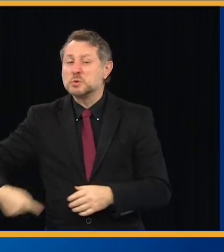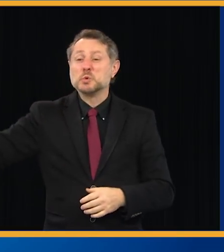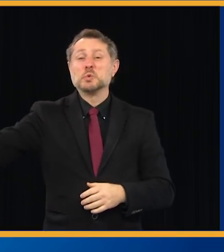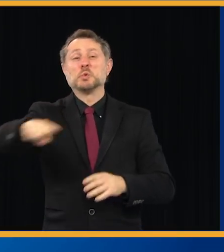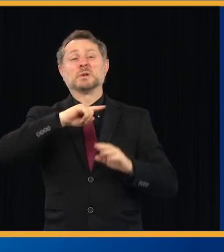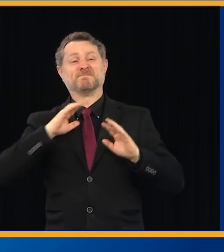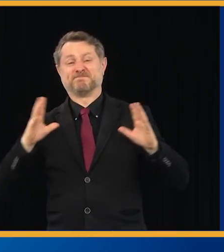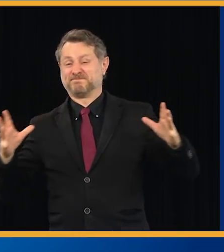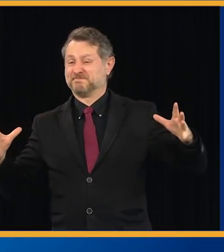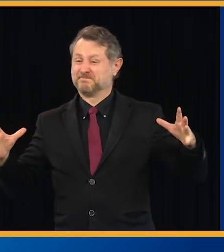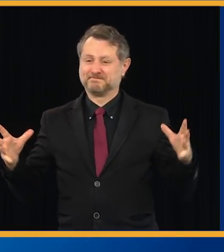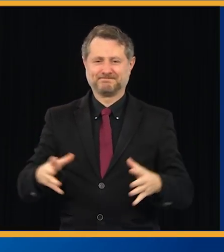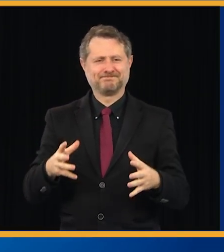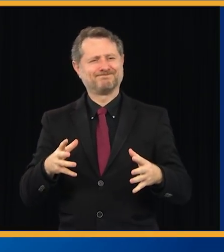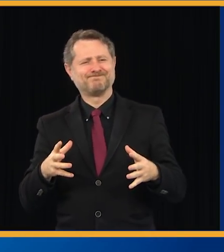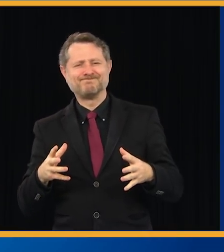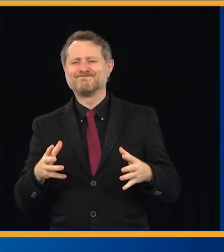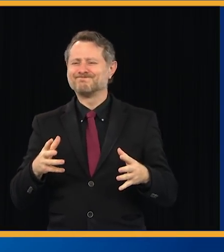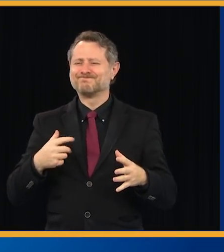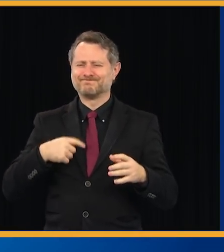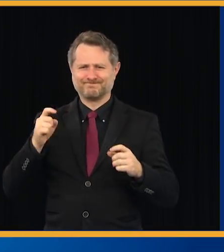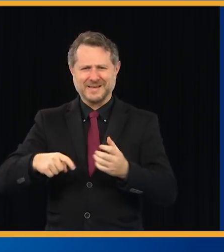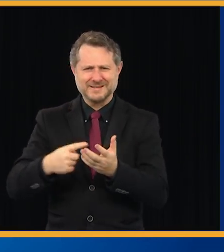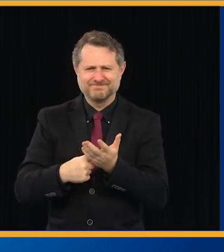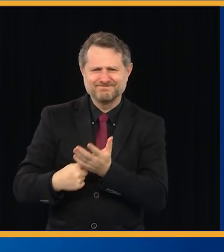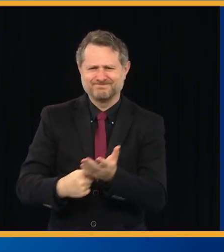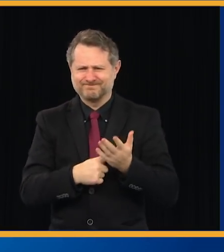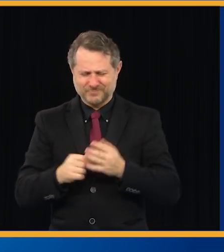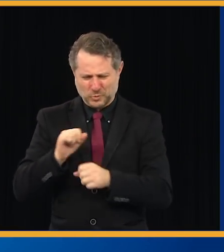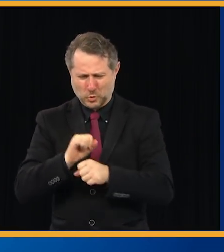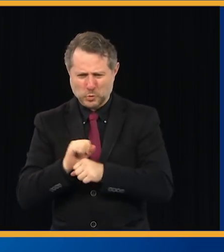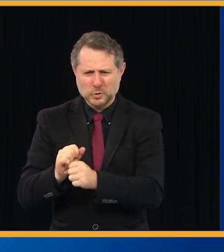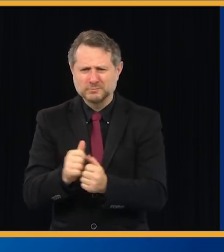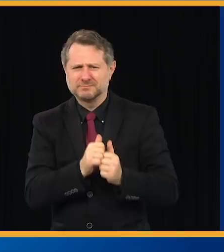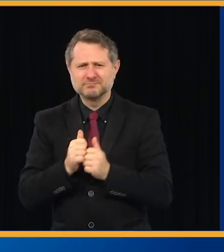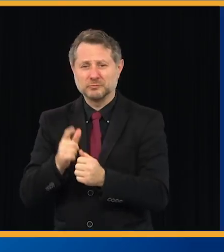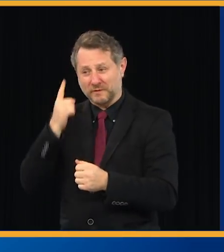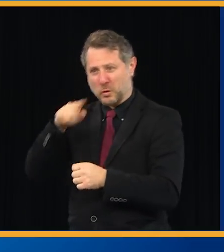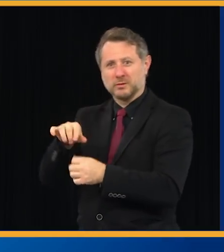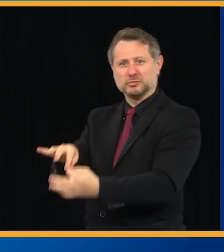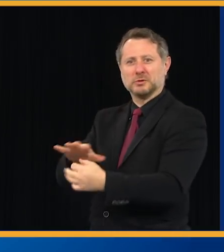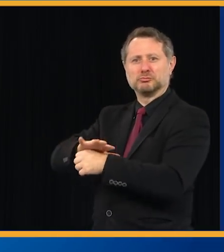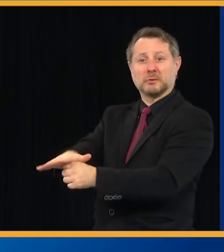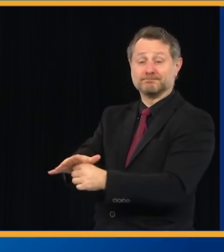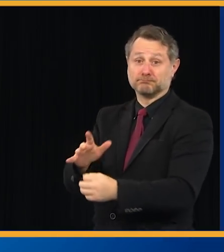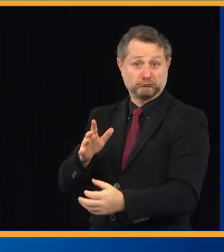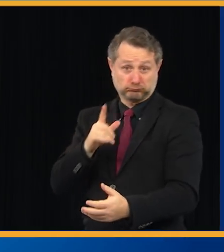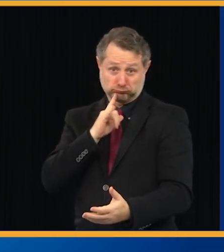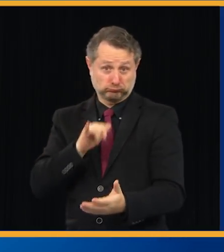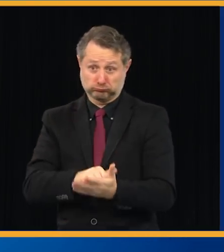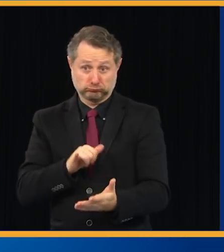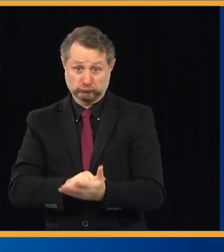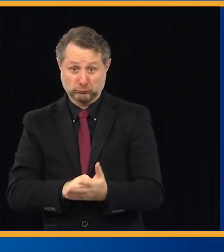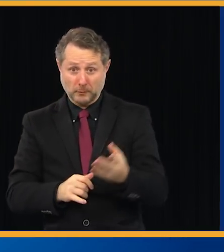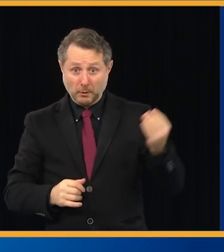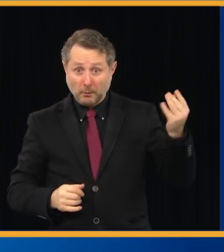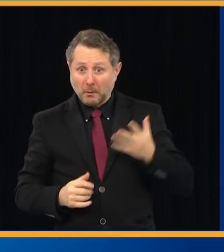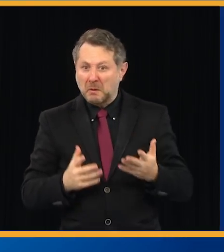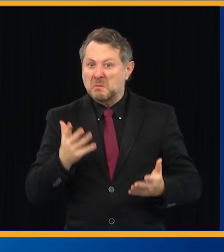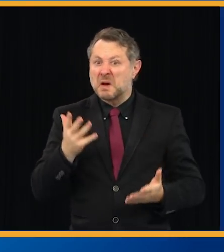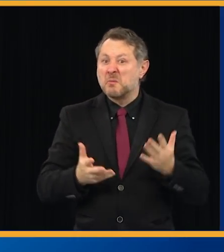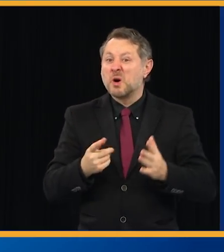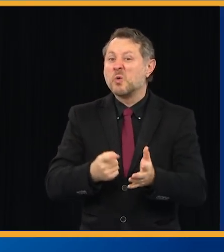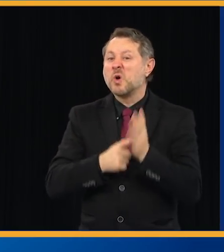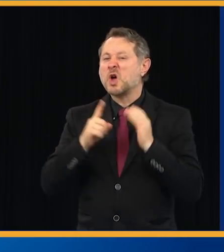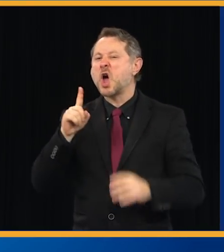in an impossible situation when this started. We were told that we may need 130,000 hospital